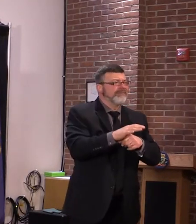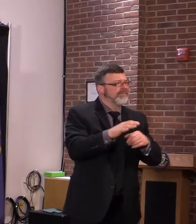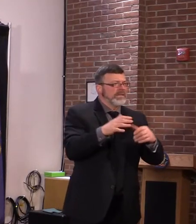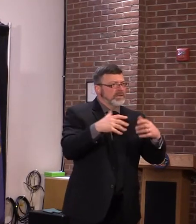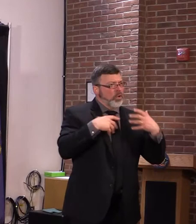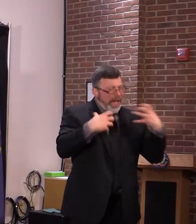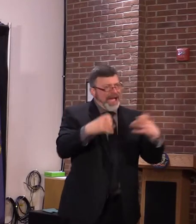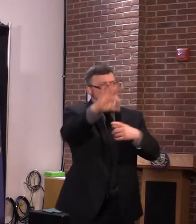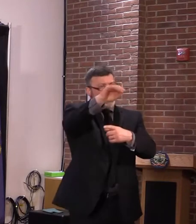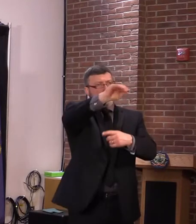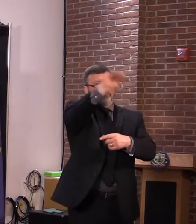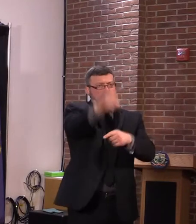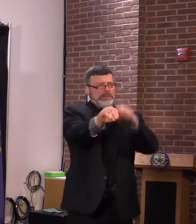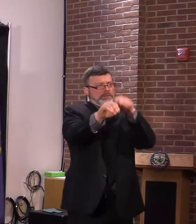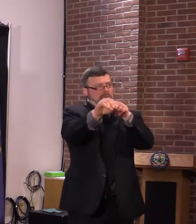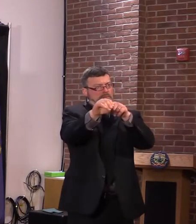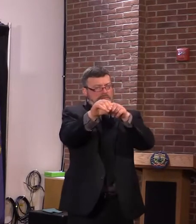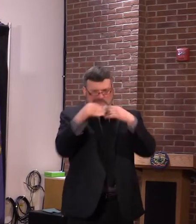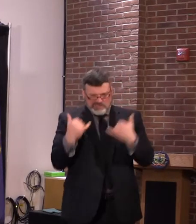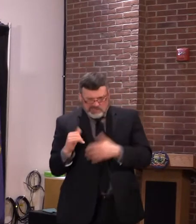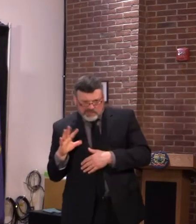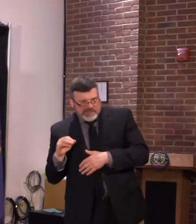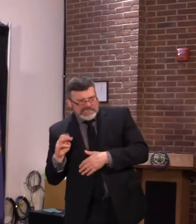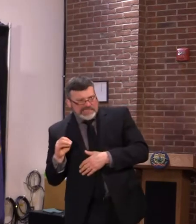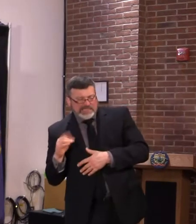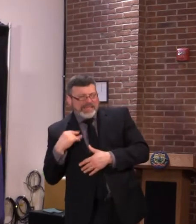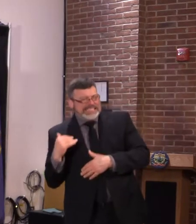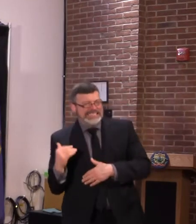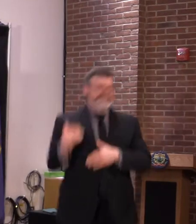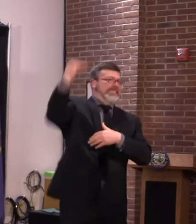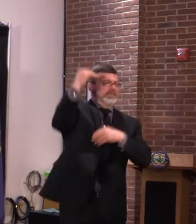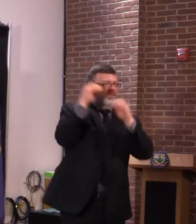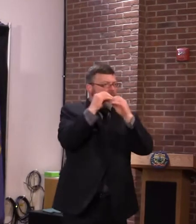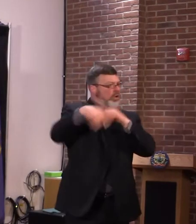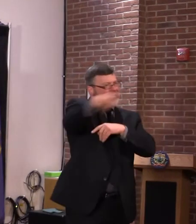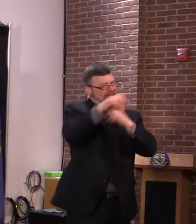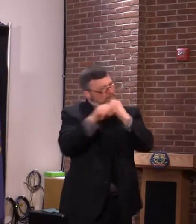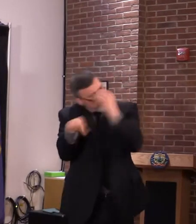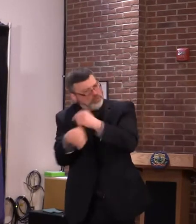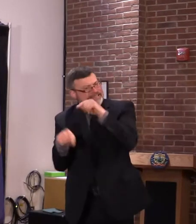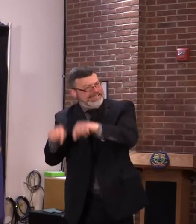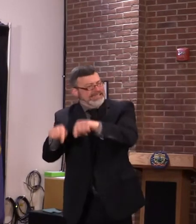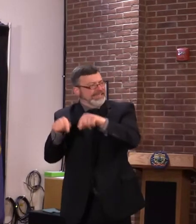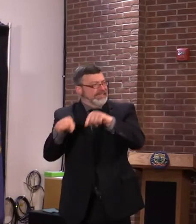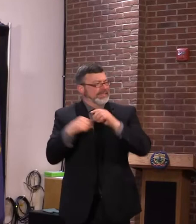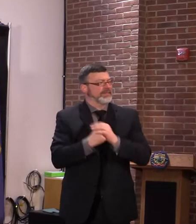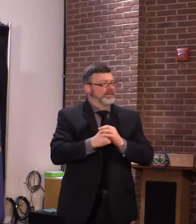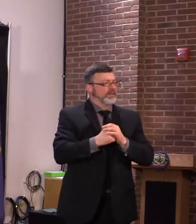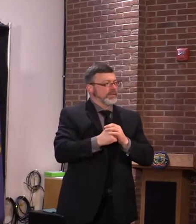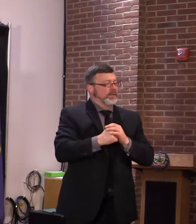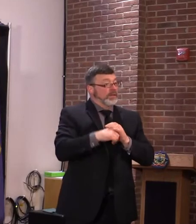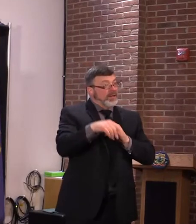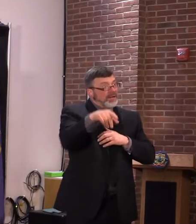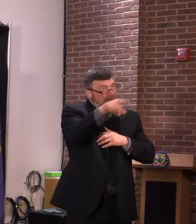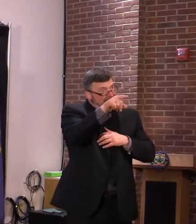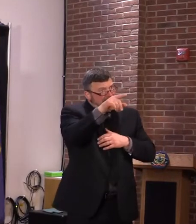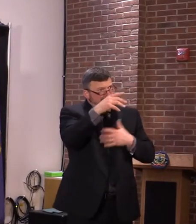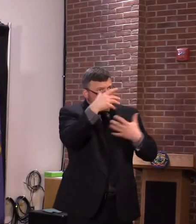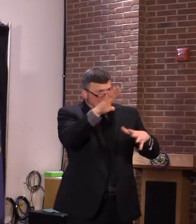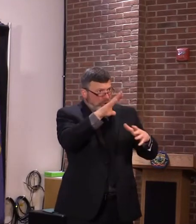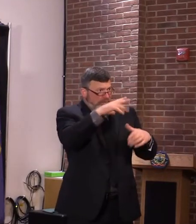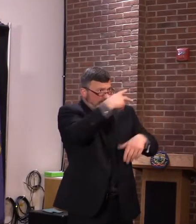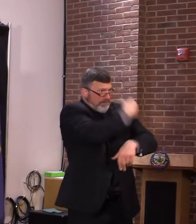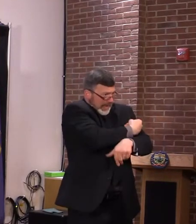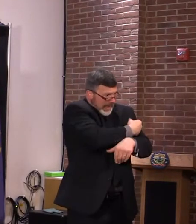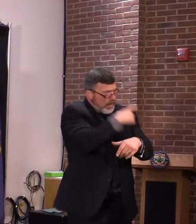you are eligible and haven't yet gotten around to it, please jump up, go out today, and